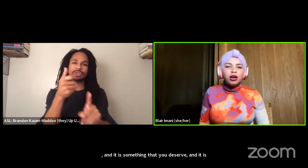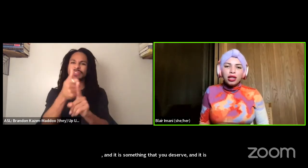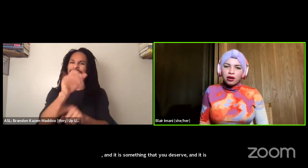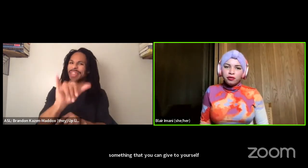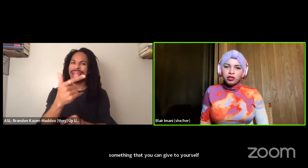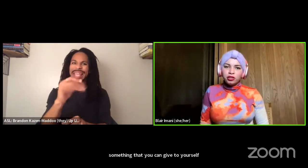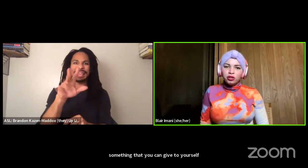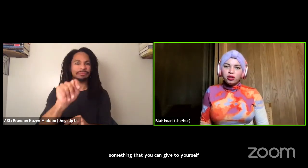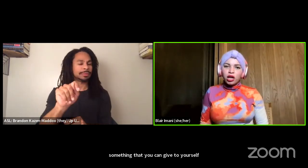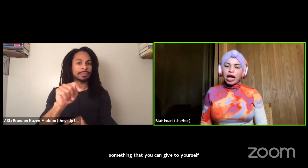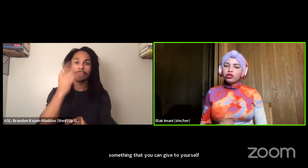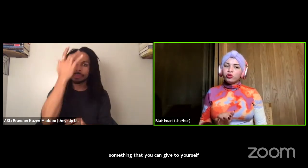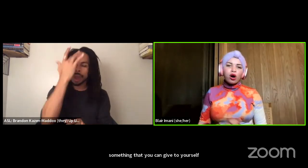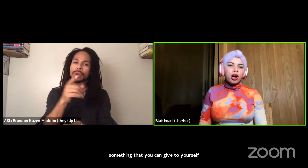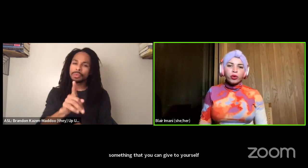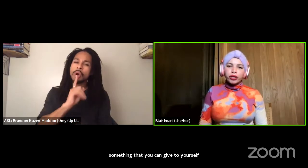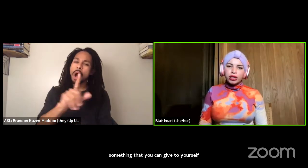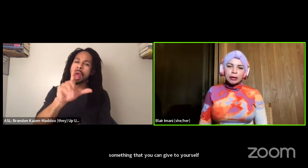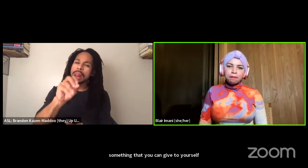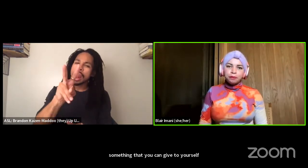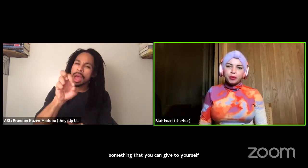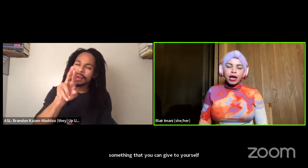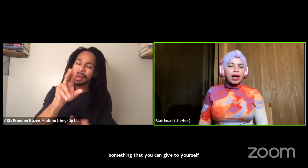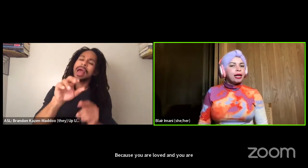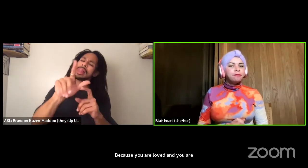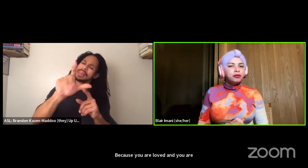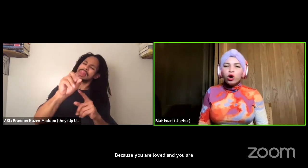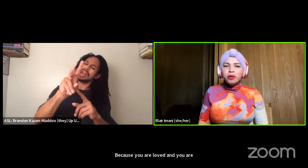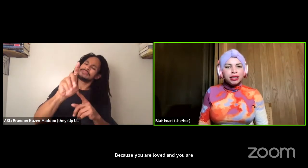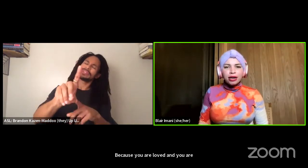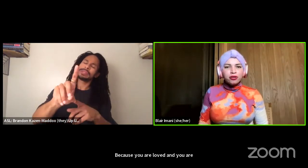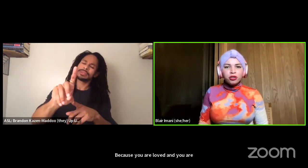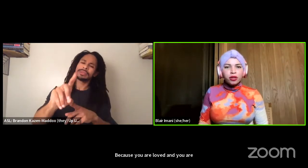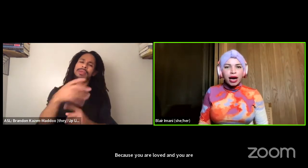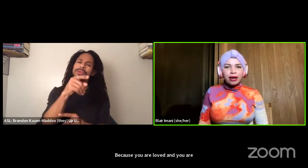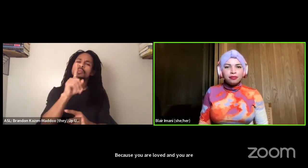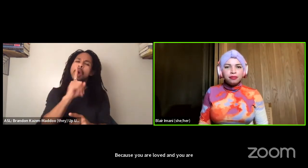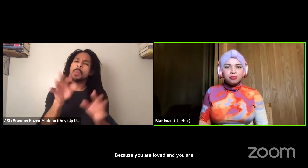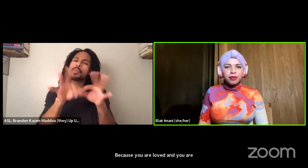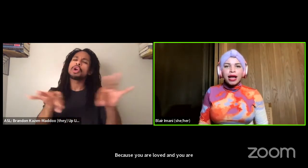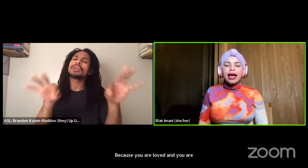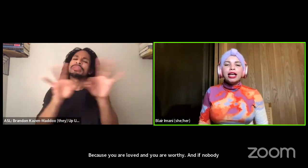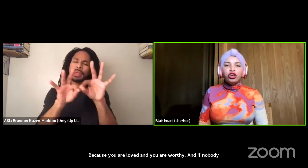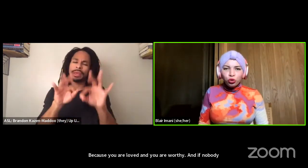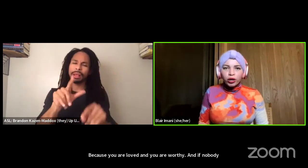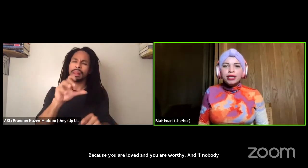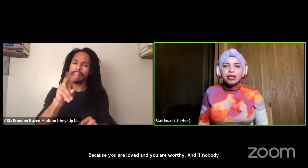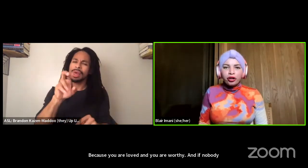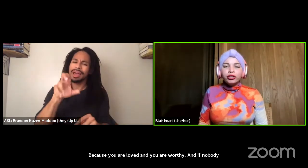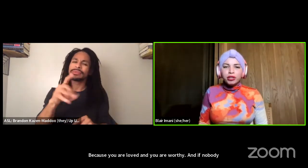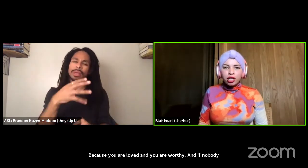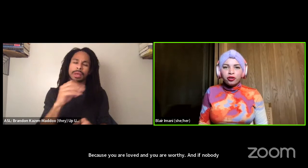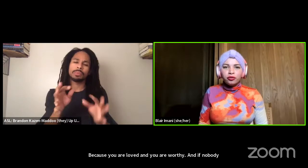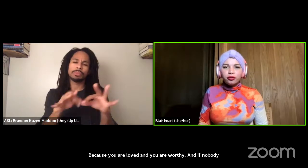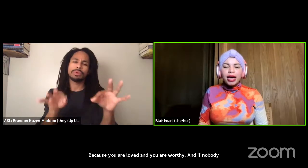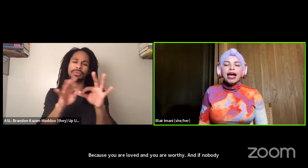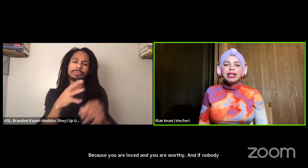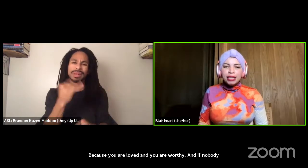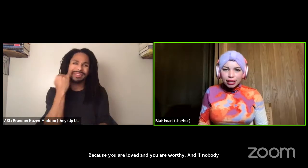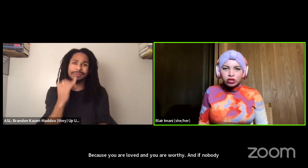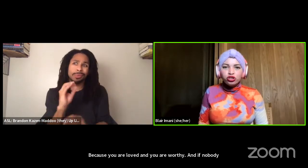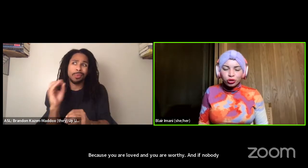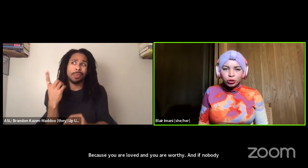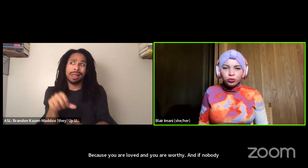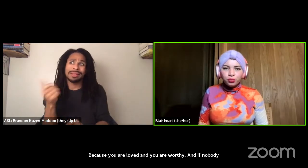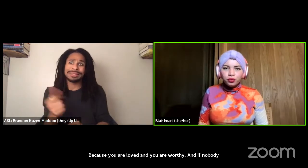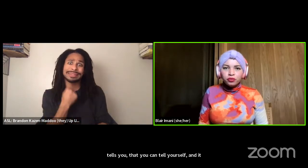Because you are loved and you are worthy. And if nobody tells you that, you can tell yourself.